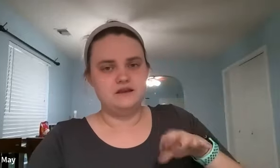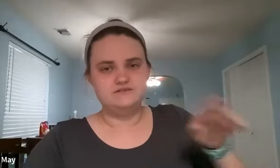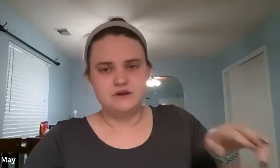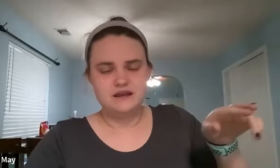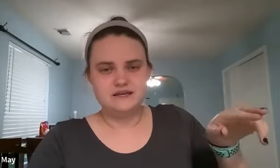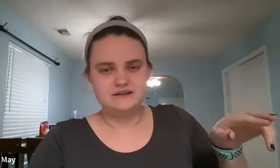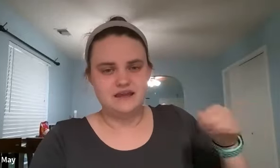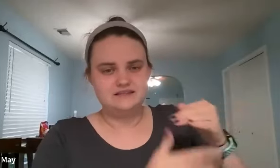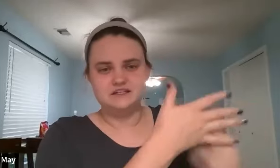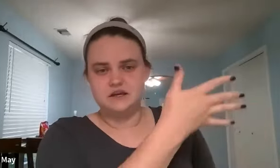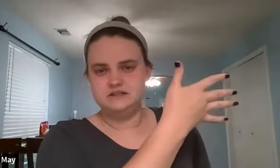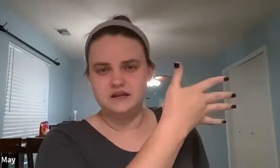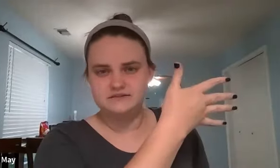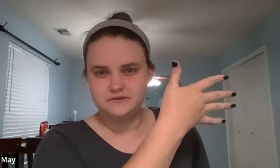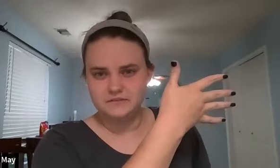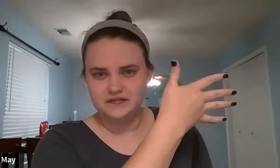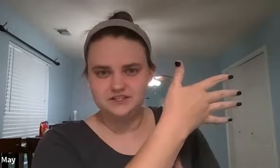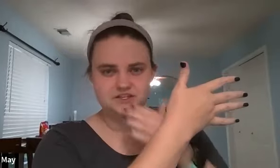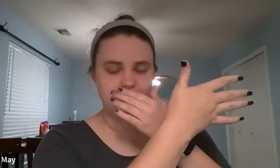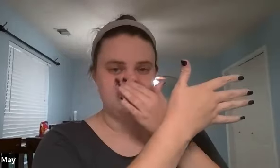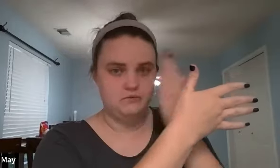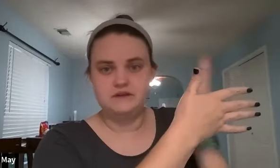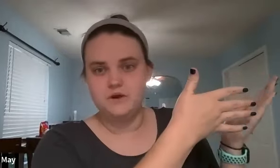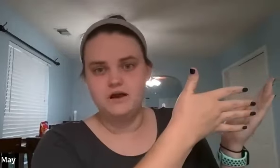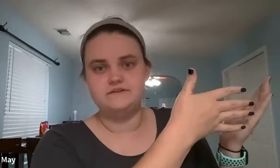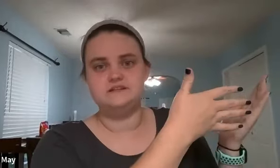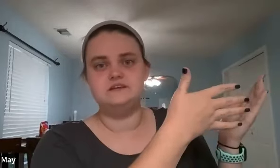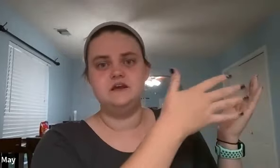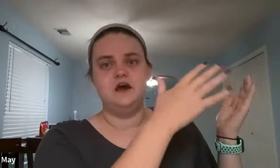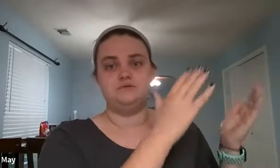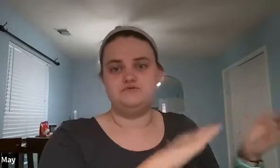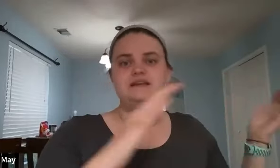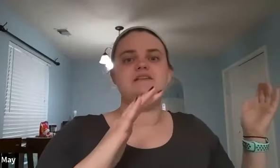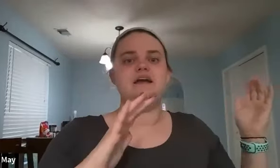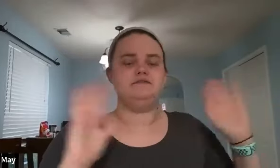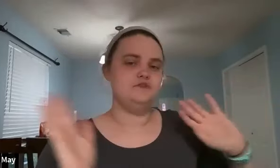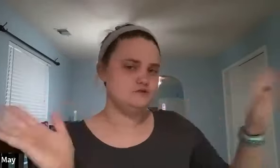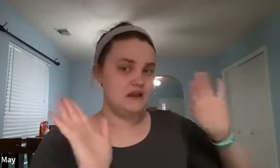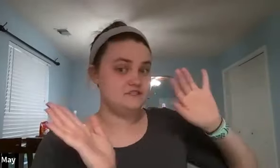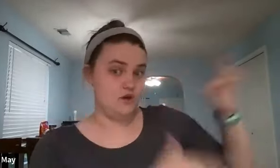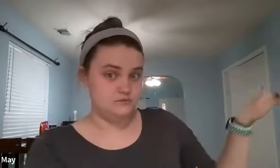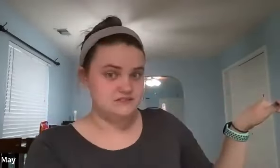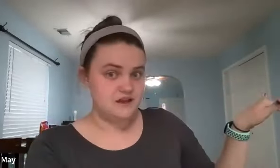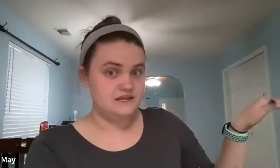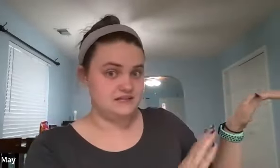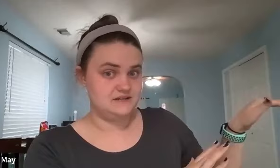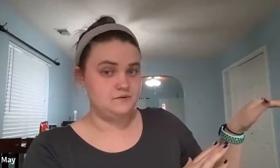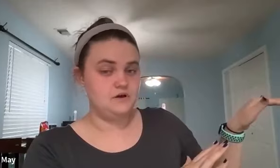because run technically has like a ton of different meanings. You know, like I ran for office, I was running late. Those would have its own sign, like a different